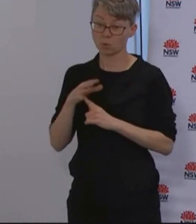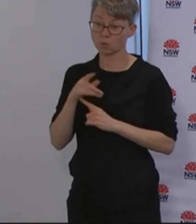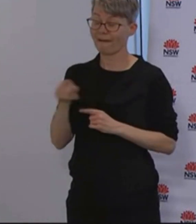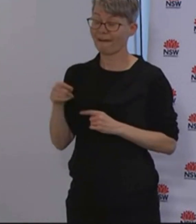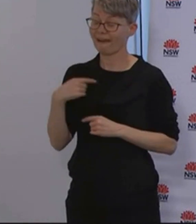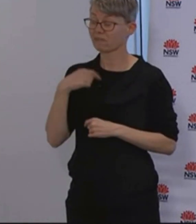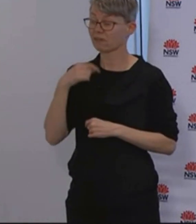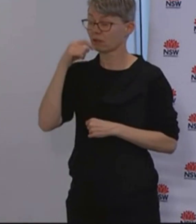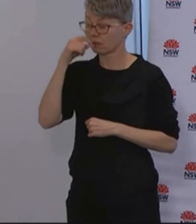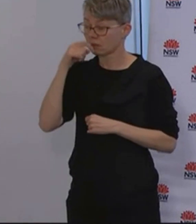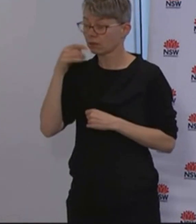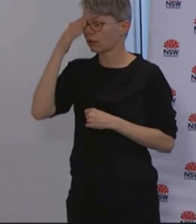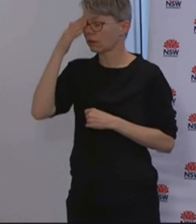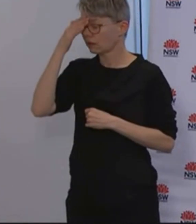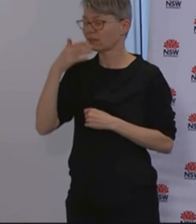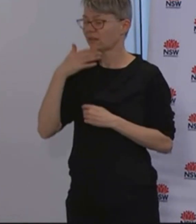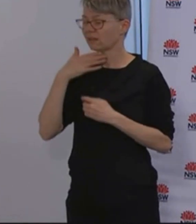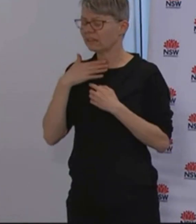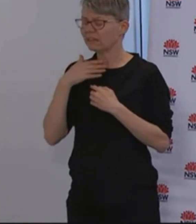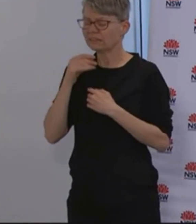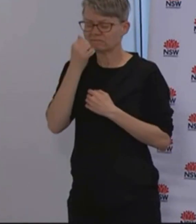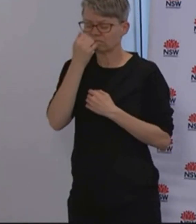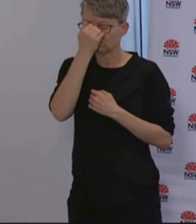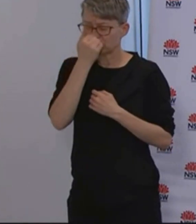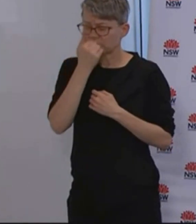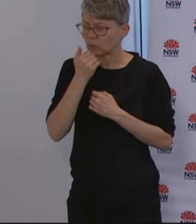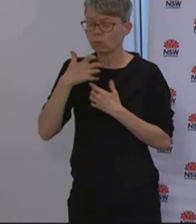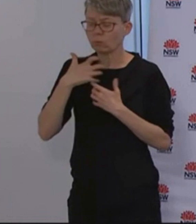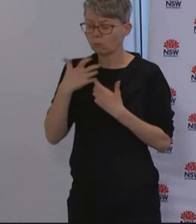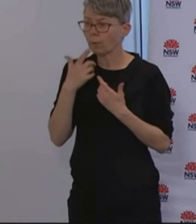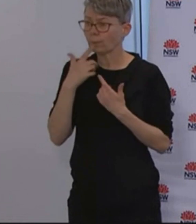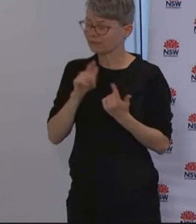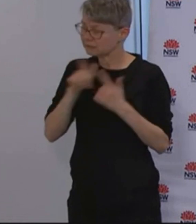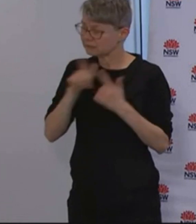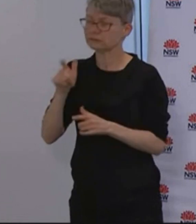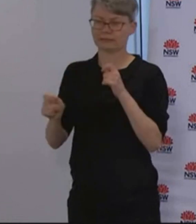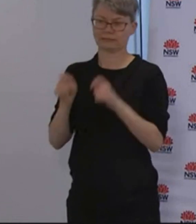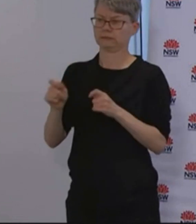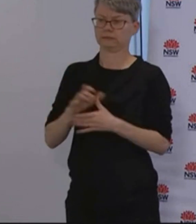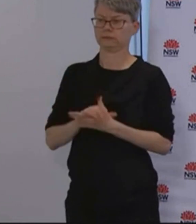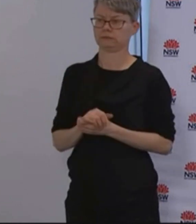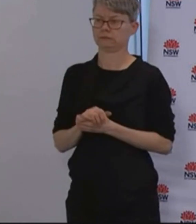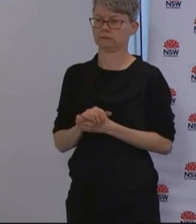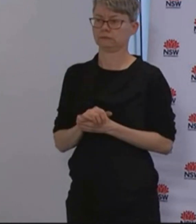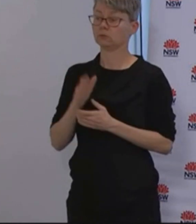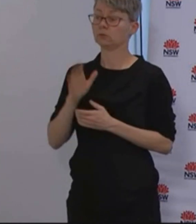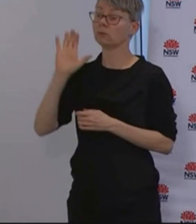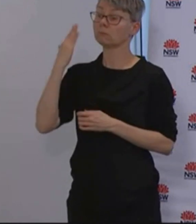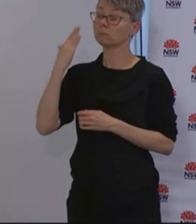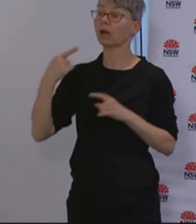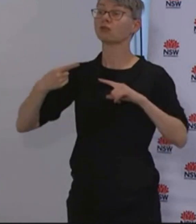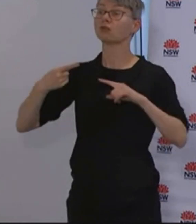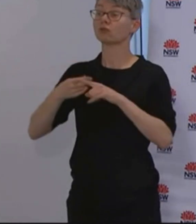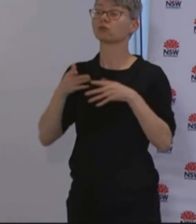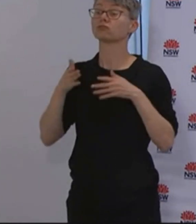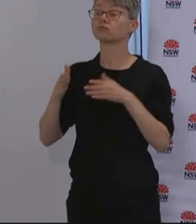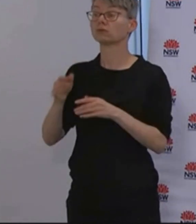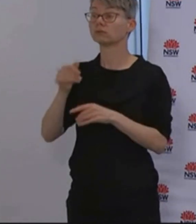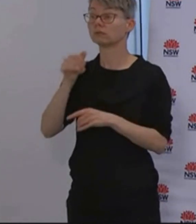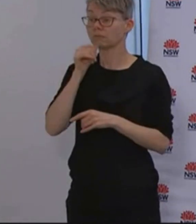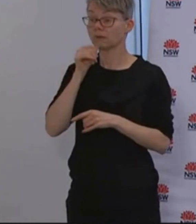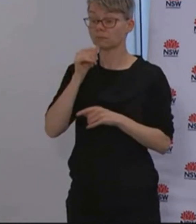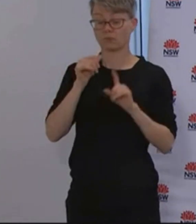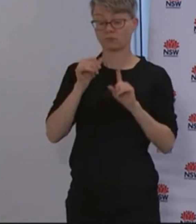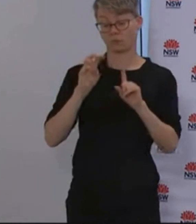with symptoms, please present for testing. And anyone who's been at that hotel